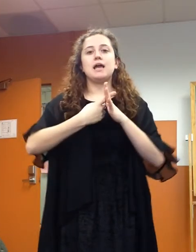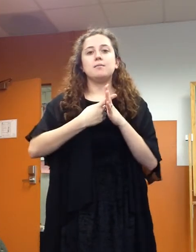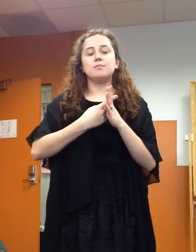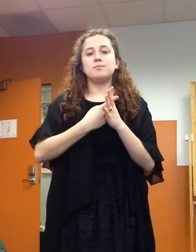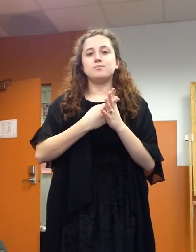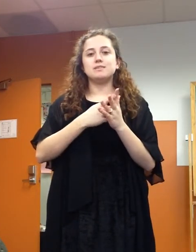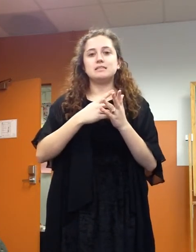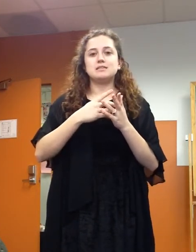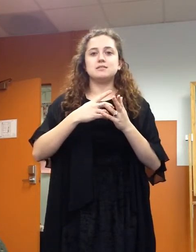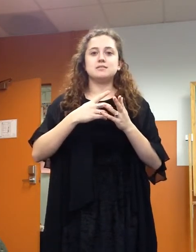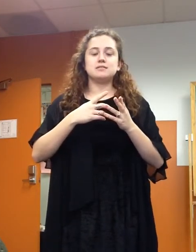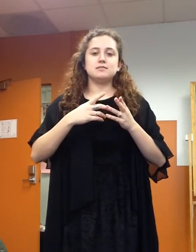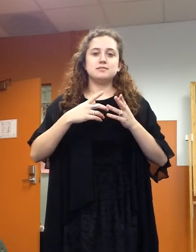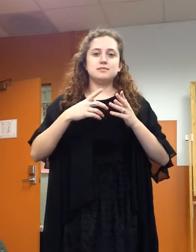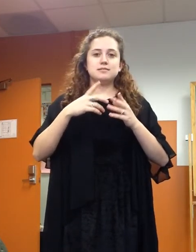world, to a much lesser degree.